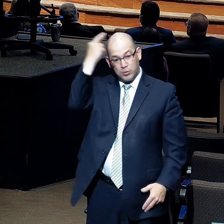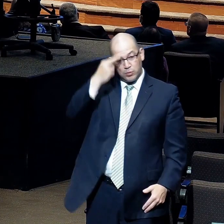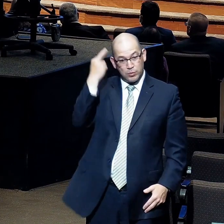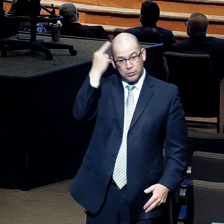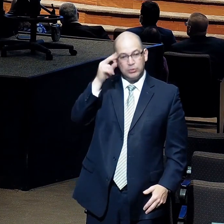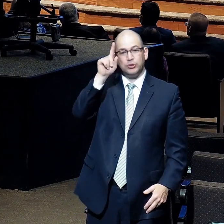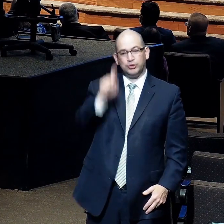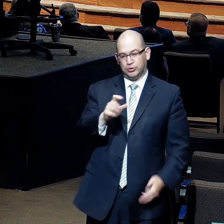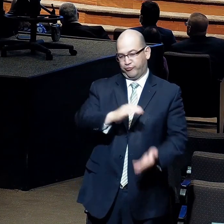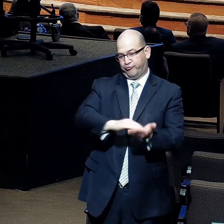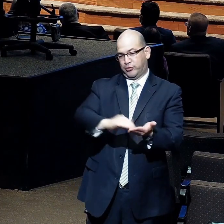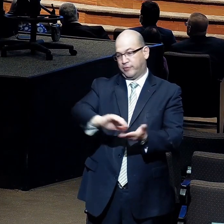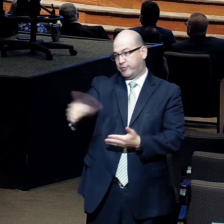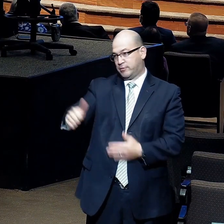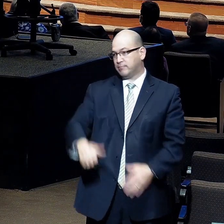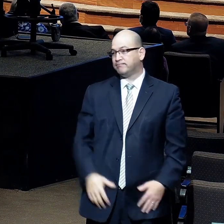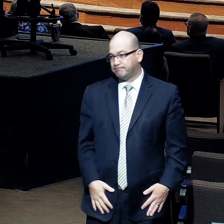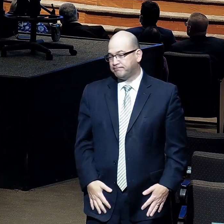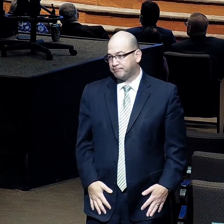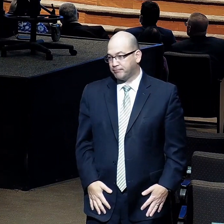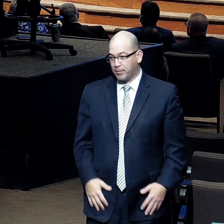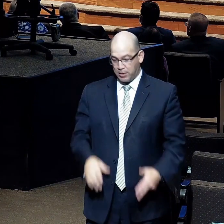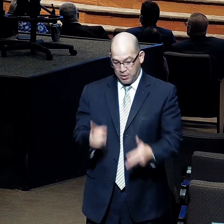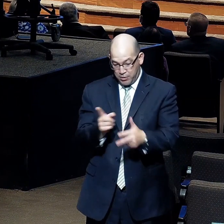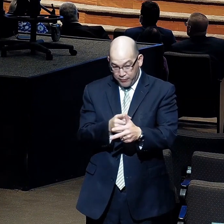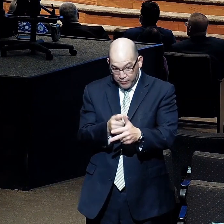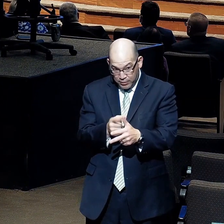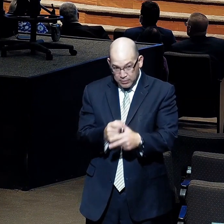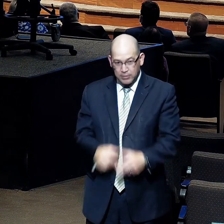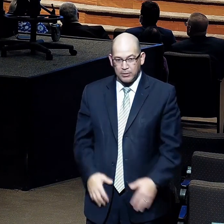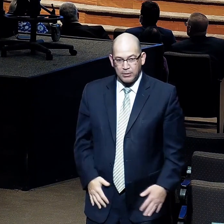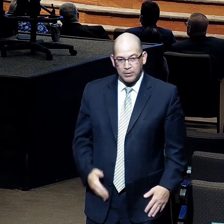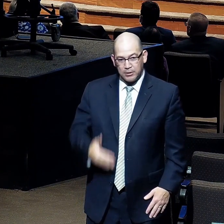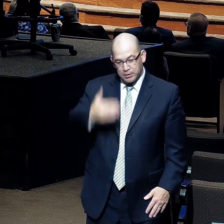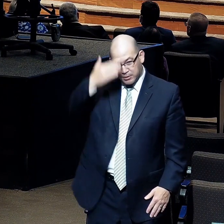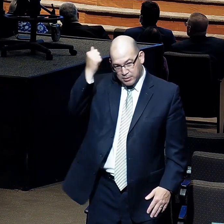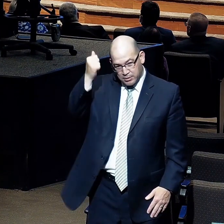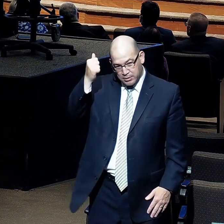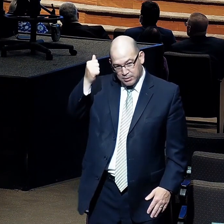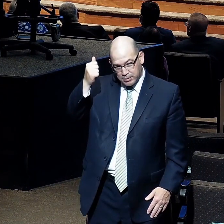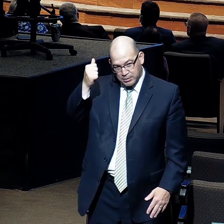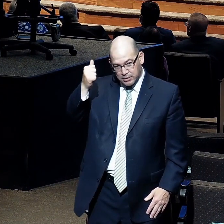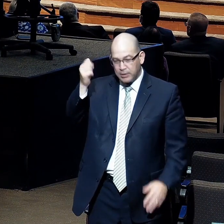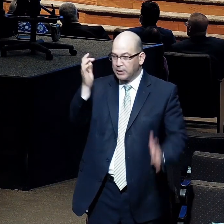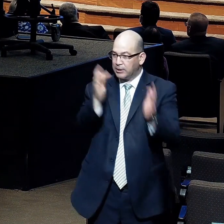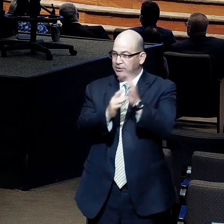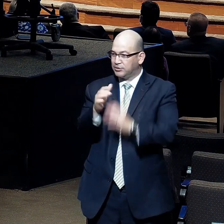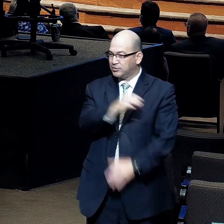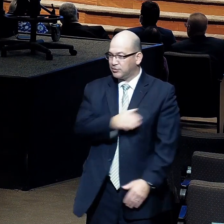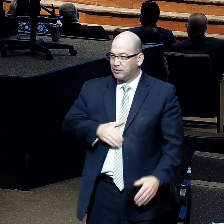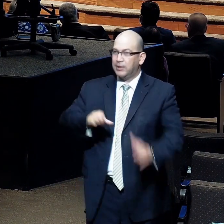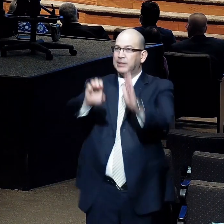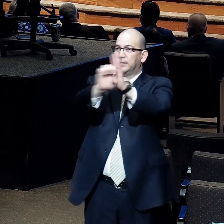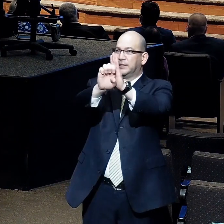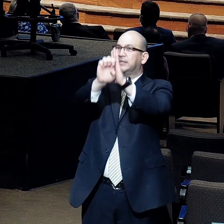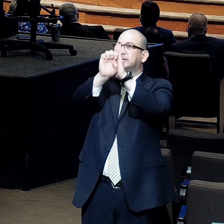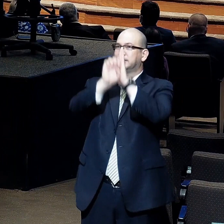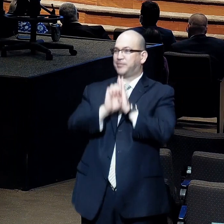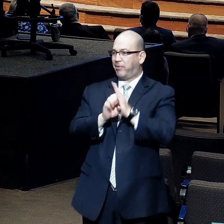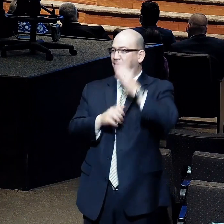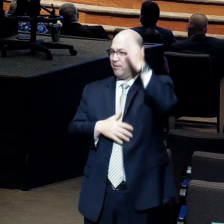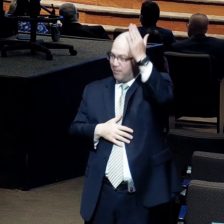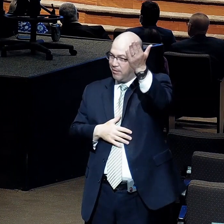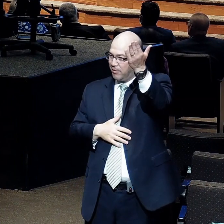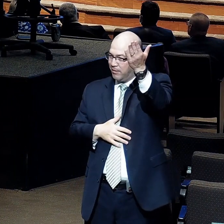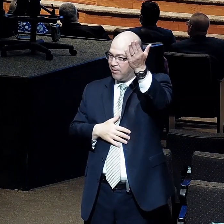forgive. First reason why we should forgive is because of the portrayal of forgiveness we are displayed. Our first motive to forgive is